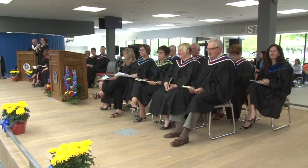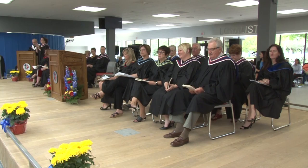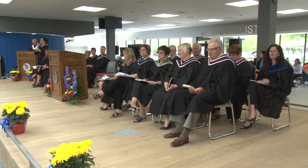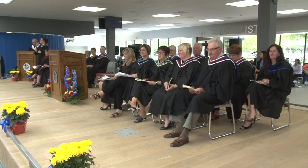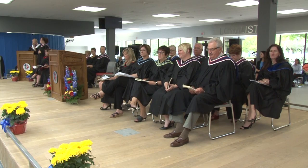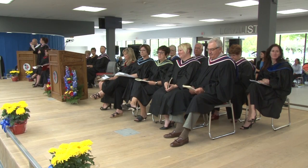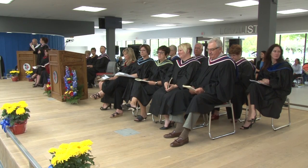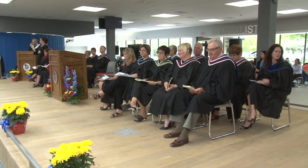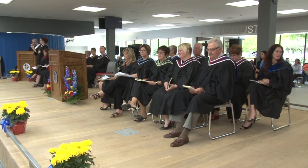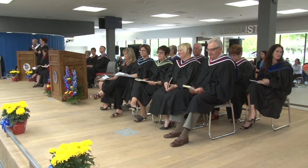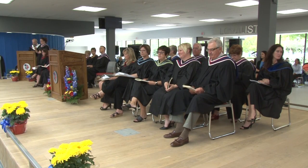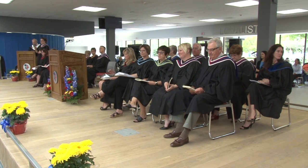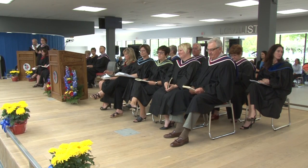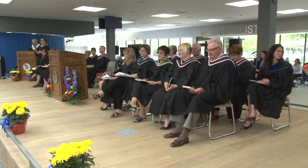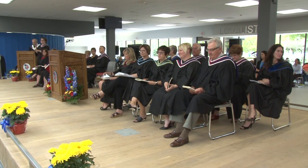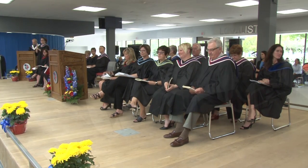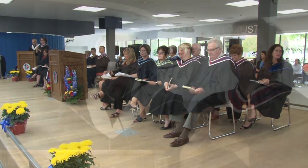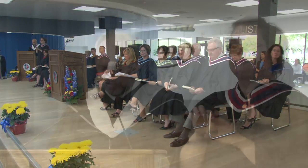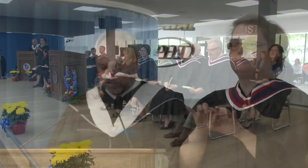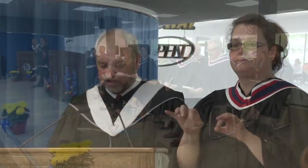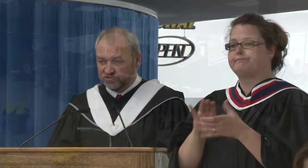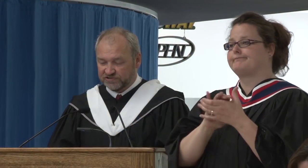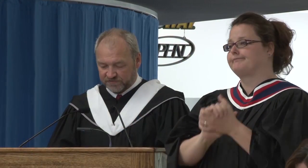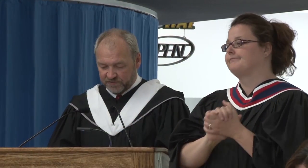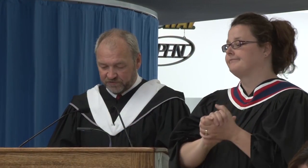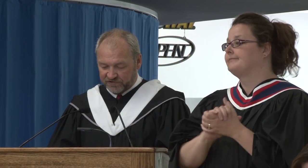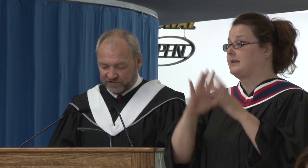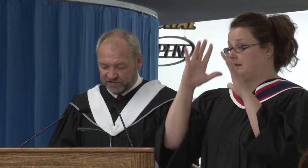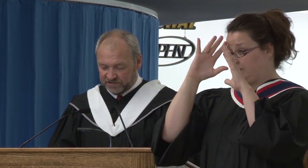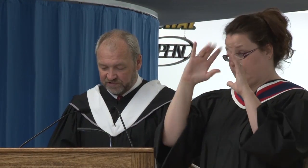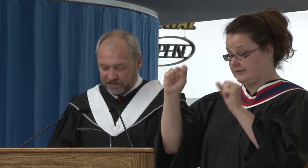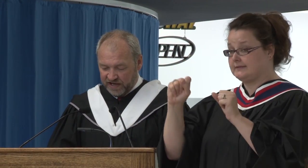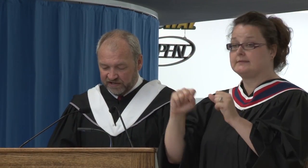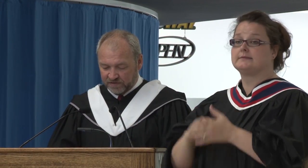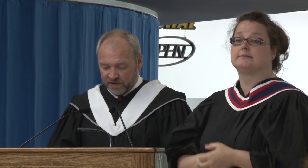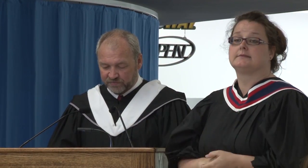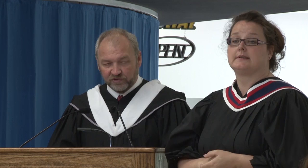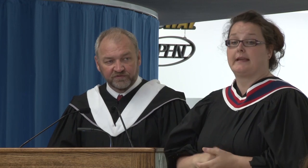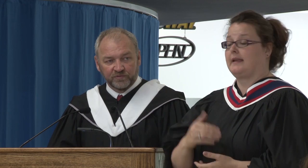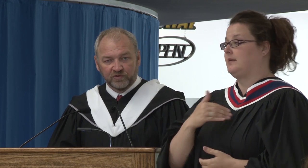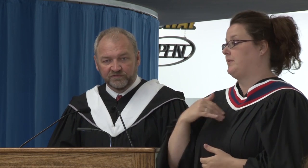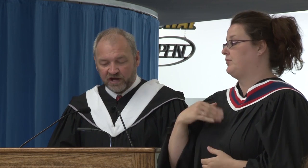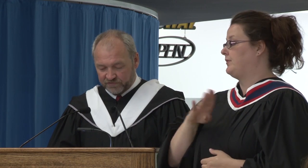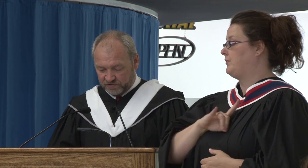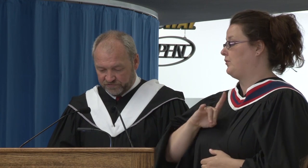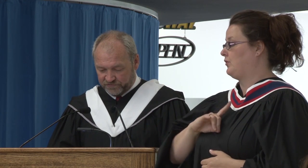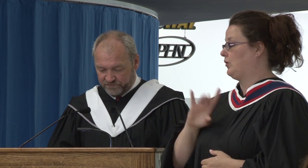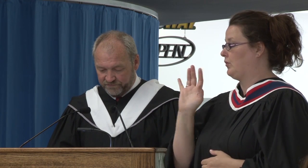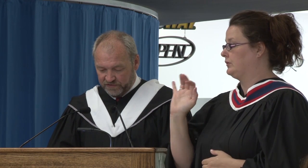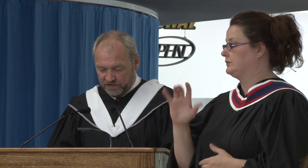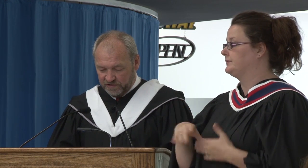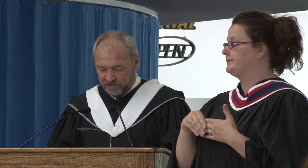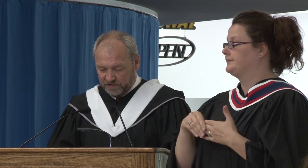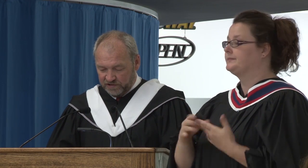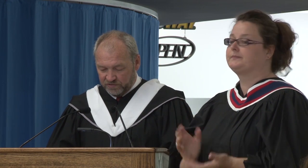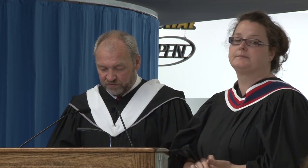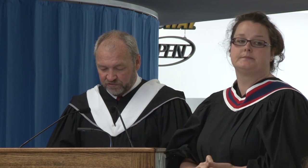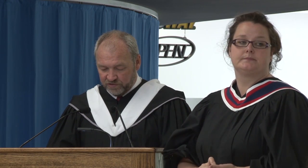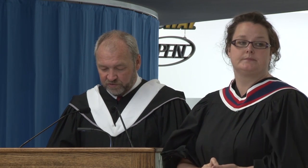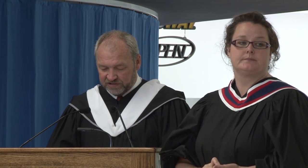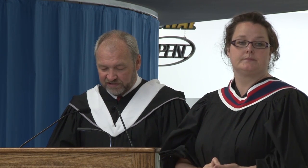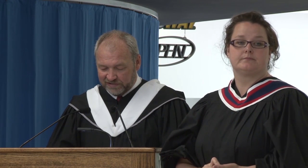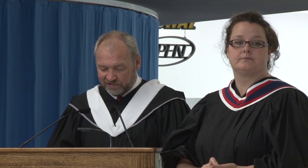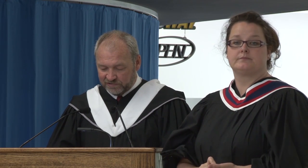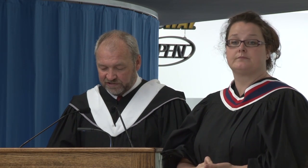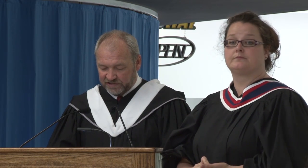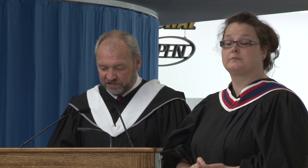proceed across the stage to receive congratulations from the President and a member of the Board of Governors. In order